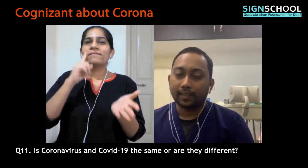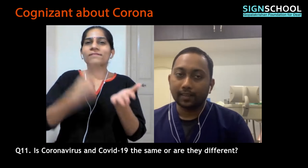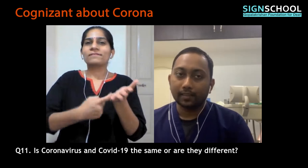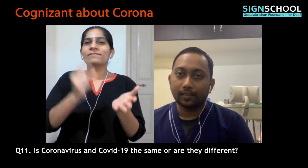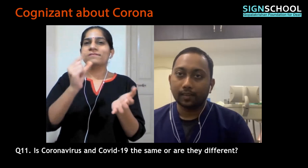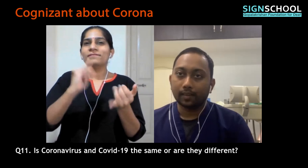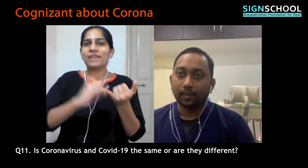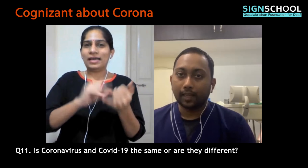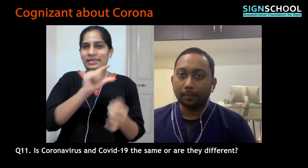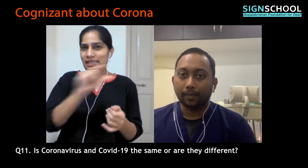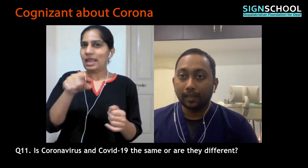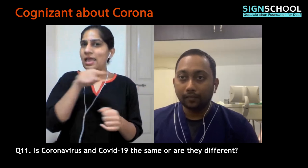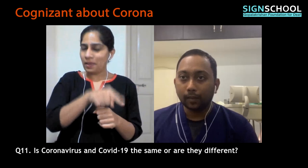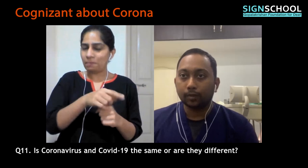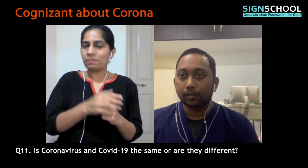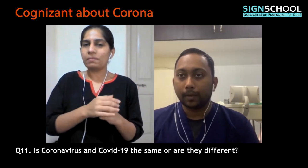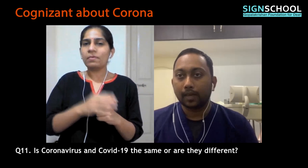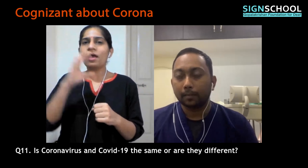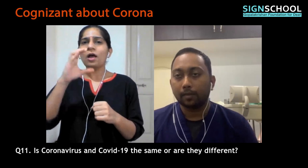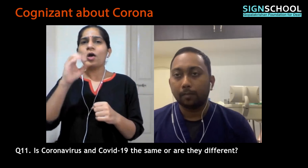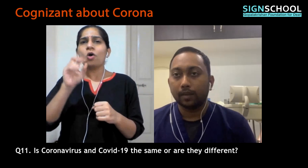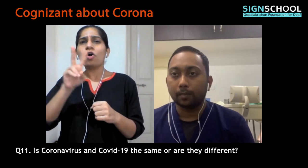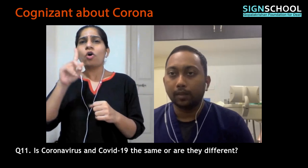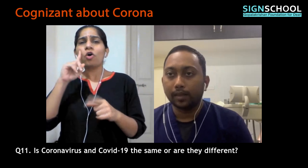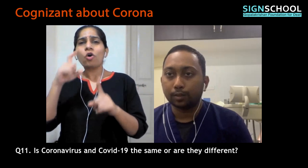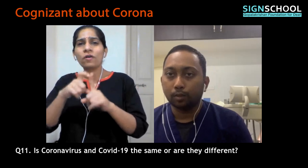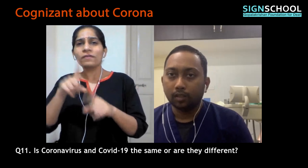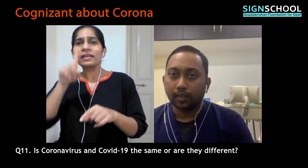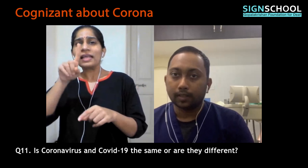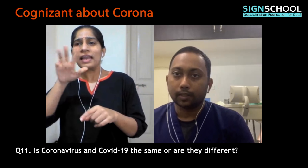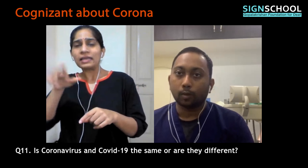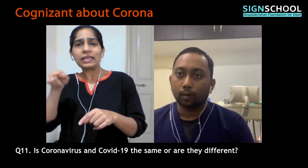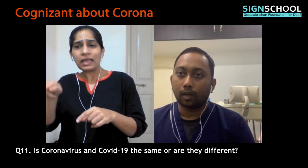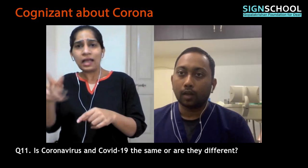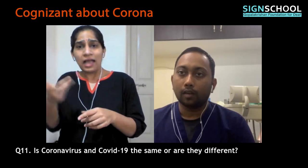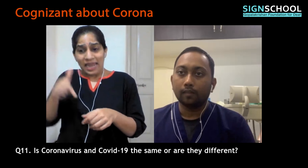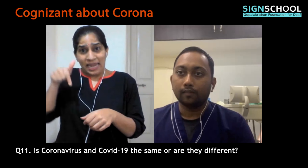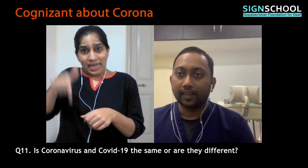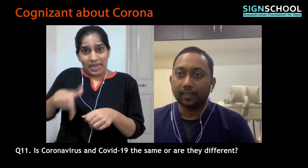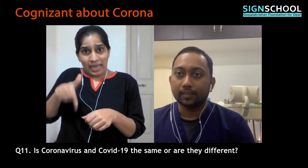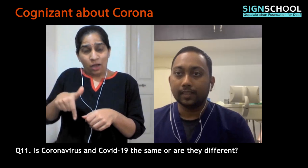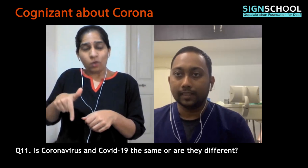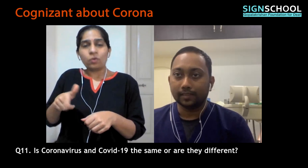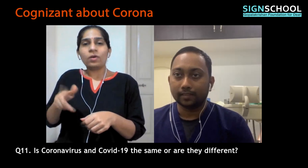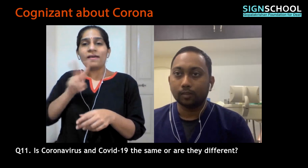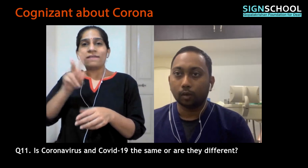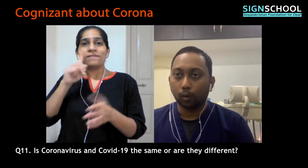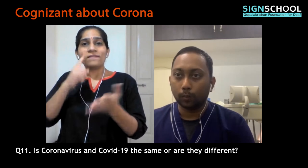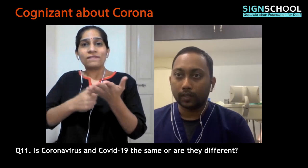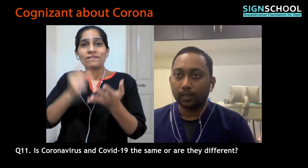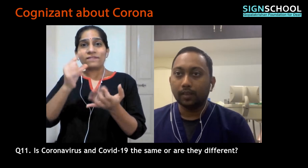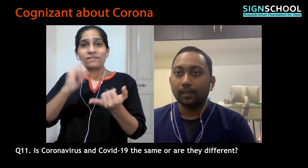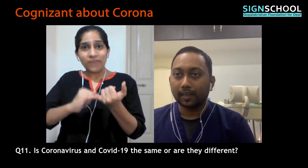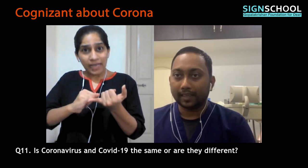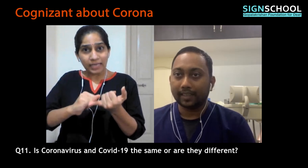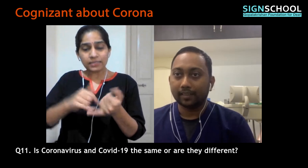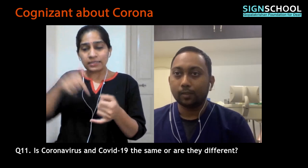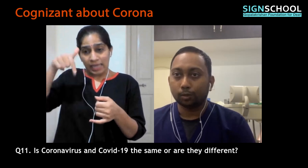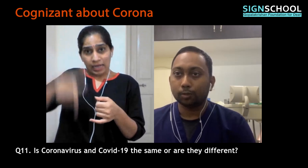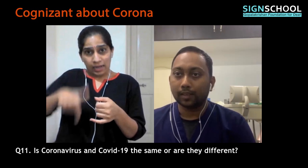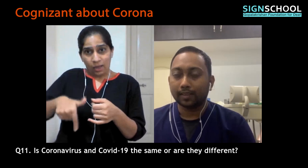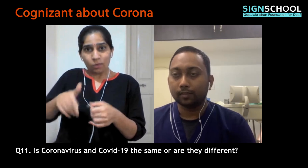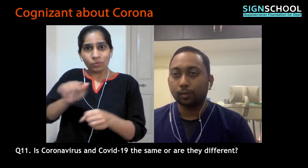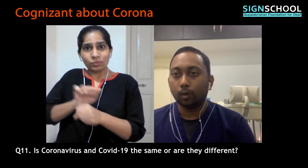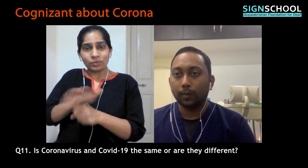COVID 19 is the name given to this pandemic by WHO. That is coronavirus disease, COVID